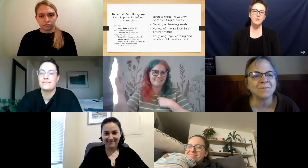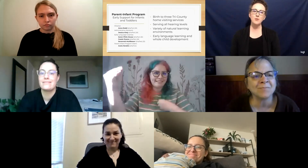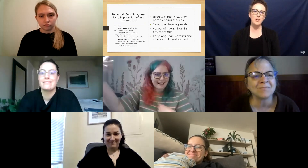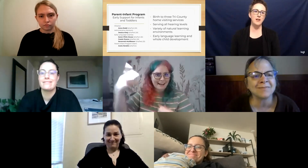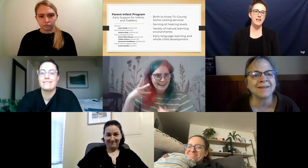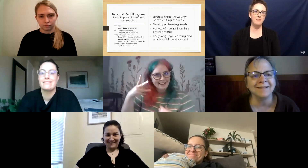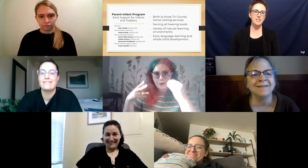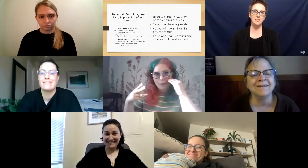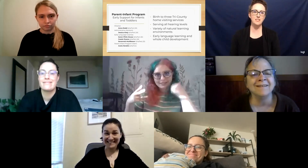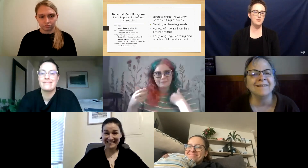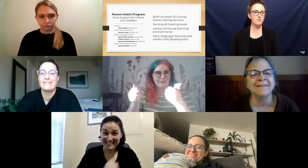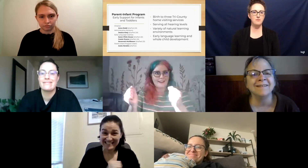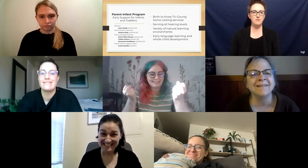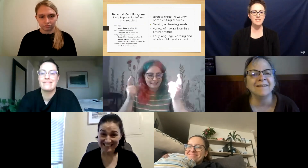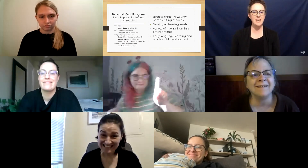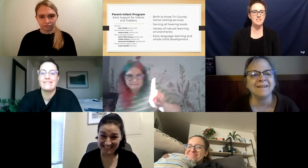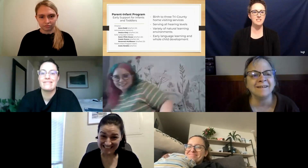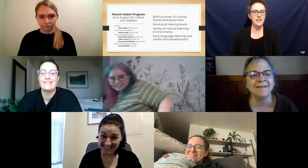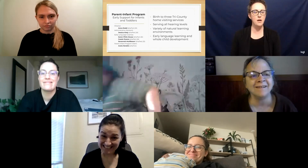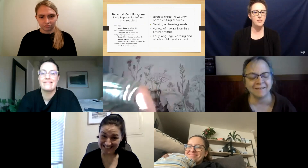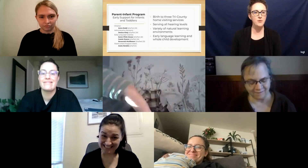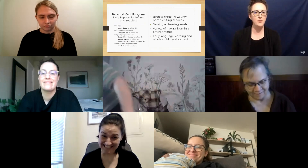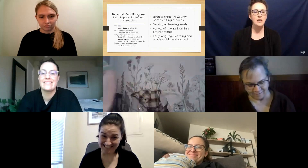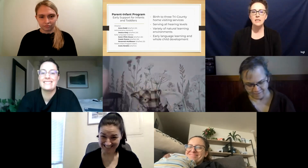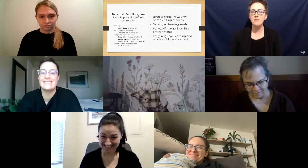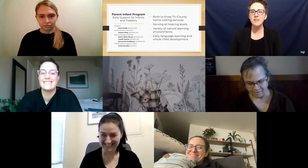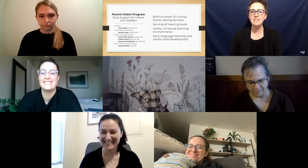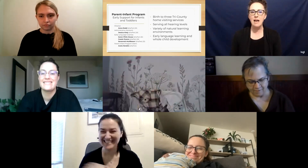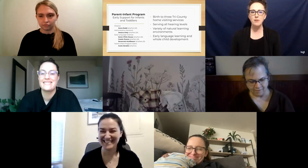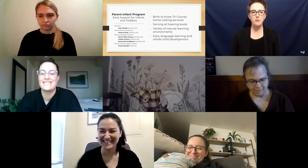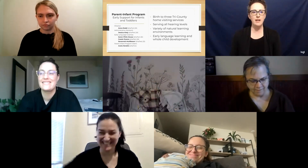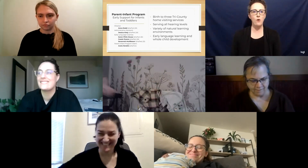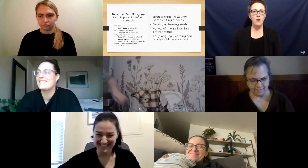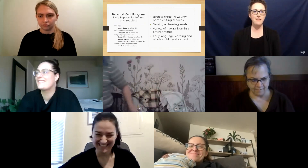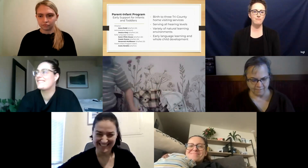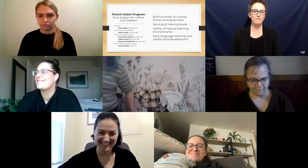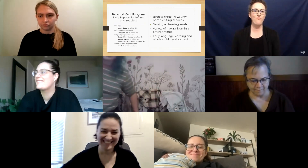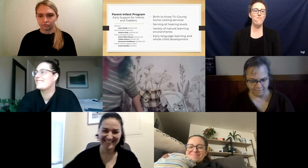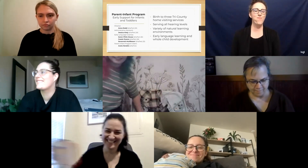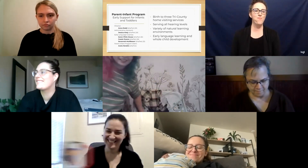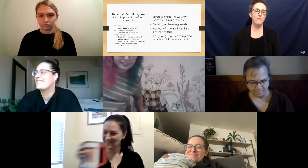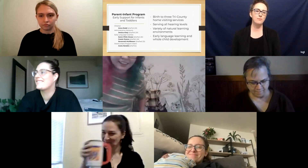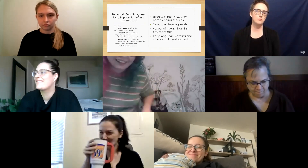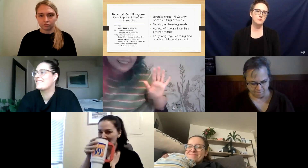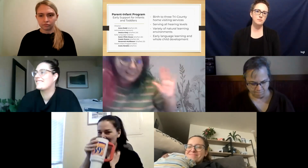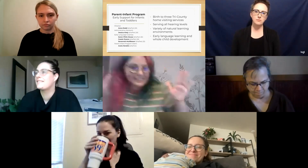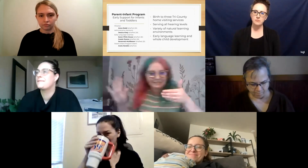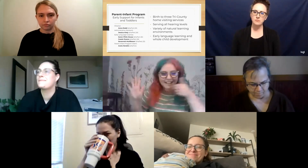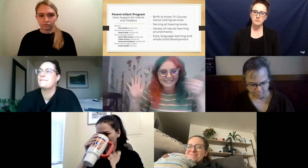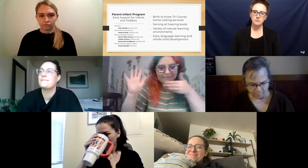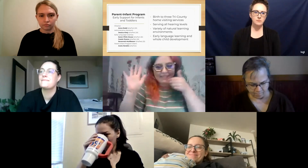I'm so sorry, I have this just intense sunlight coming through. Let me fix that before I go on.